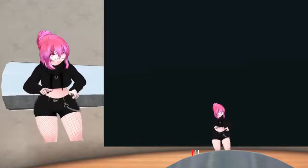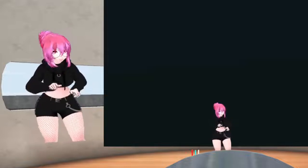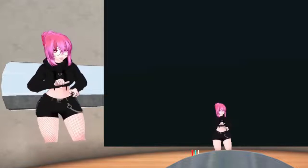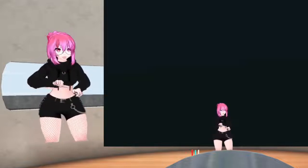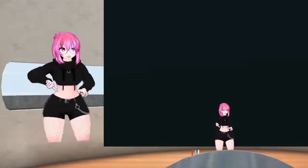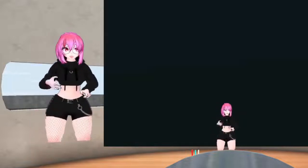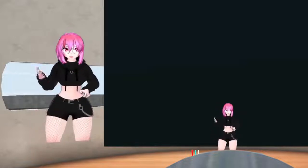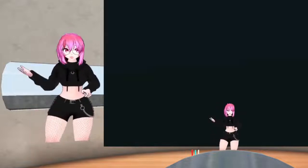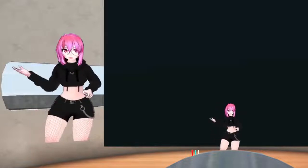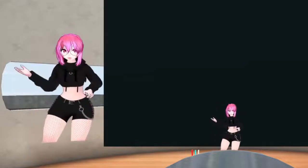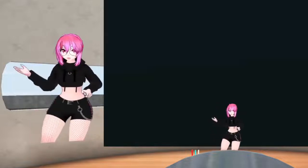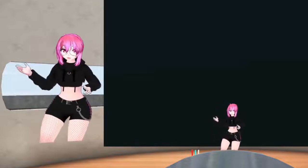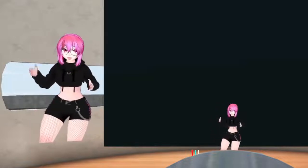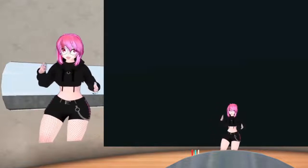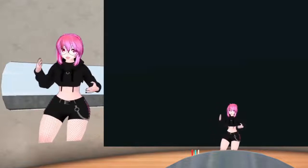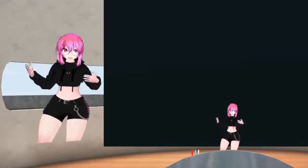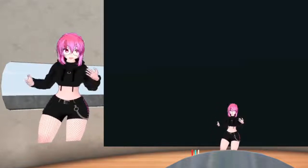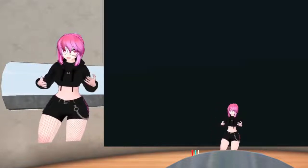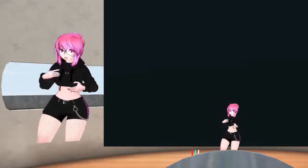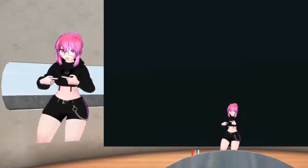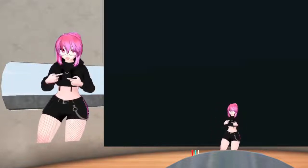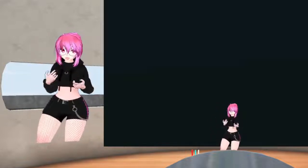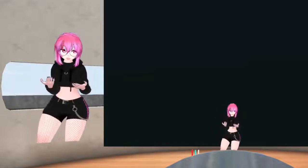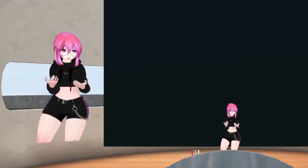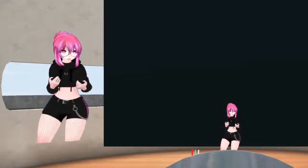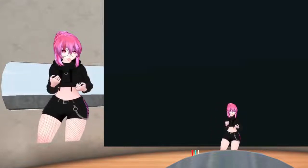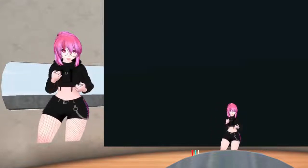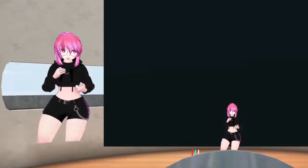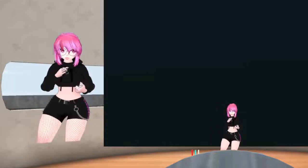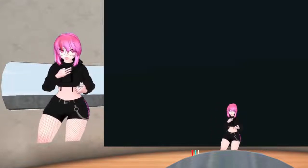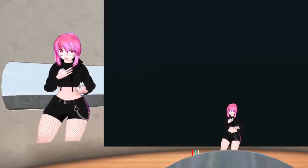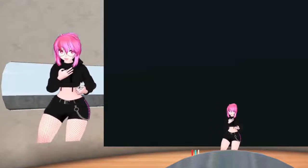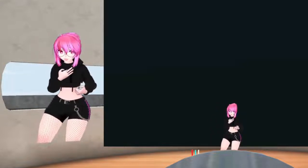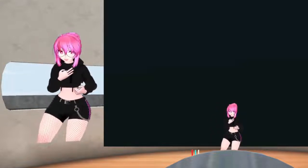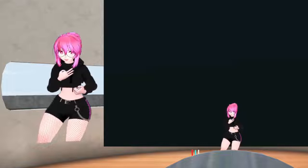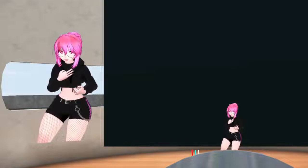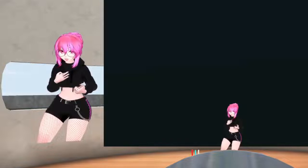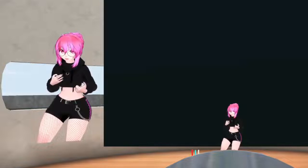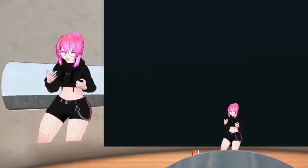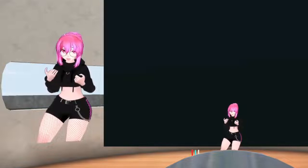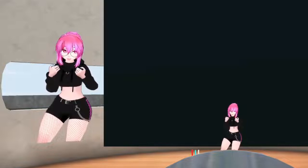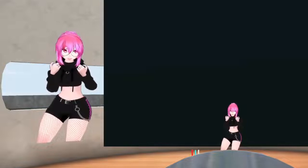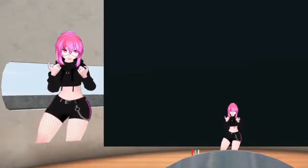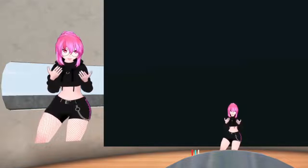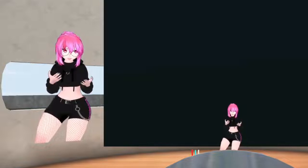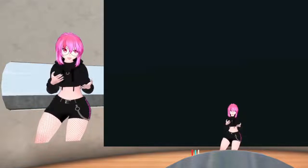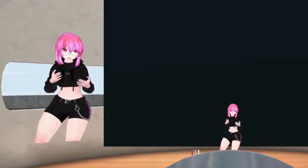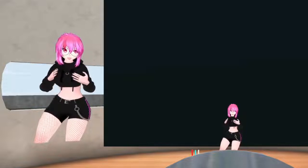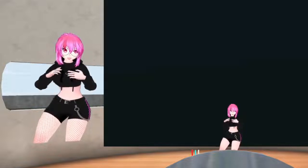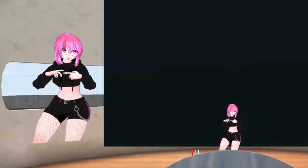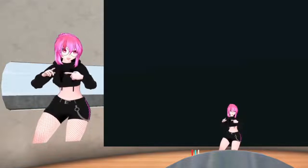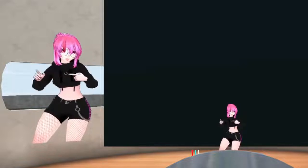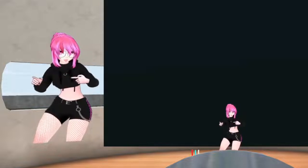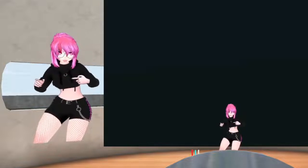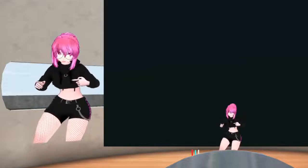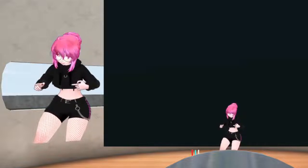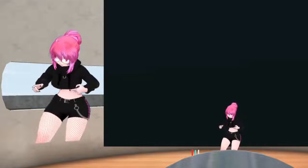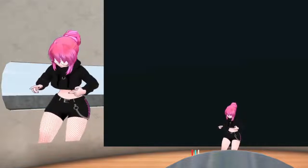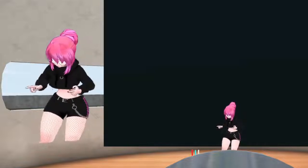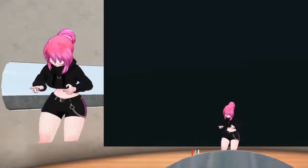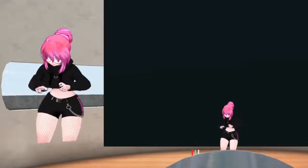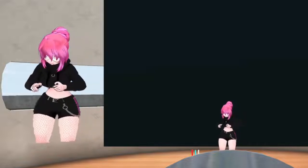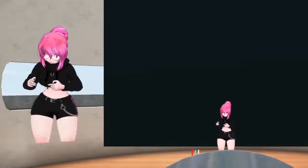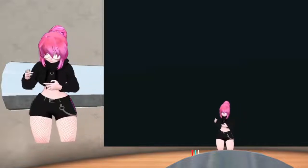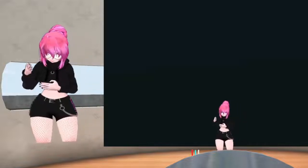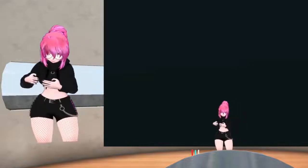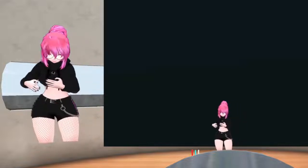also if there's any other science that you guys want to know or that you're curious about, just go ahead and let me know, even if it's kind of off topic.